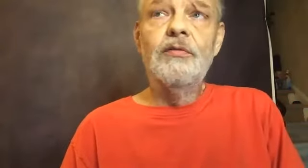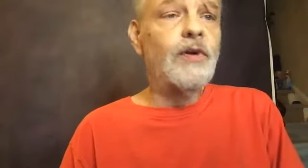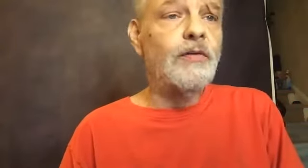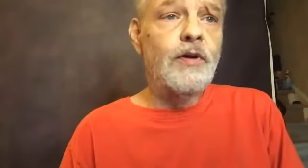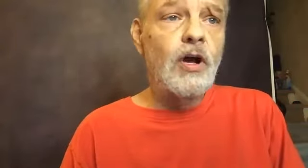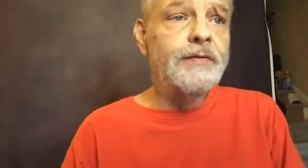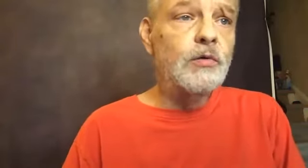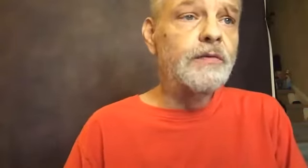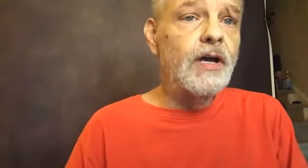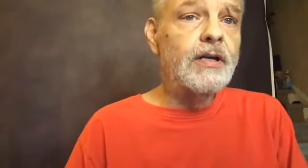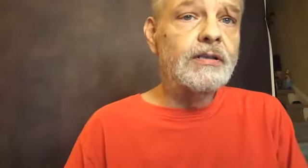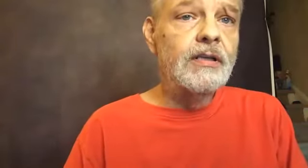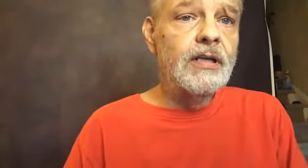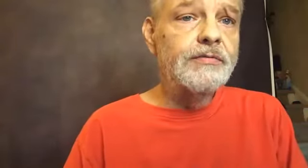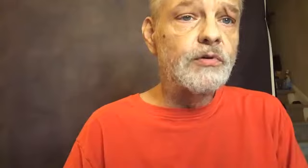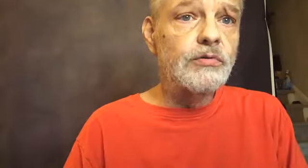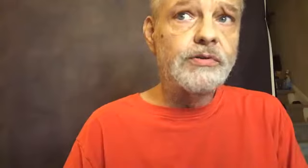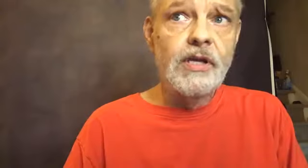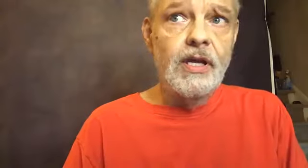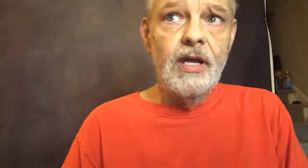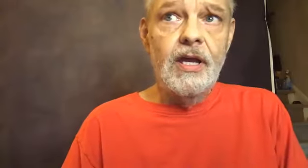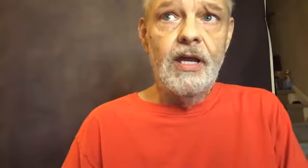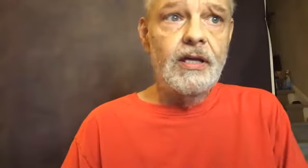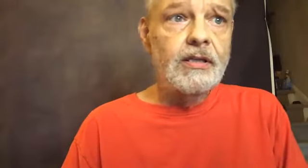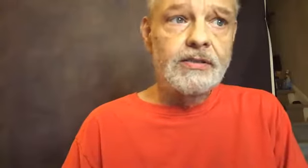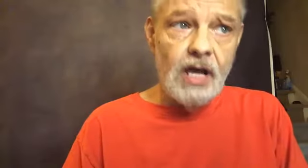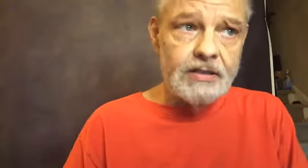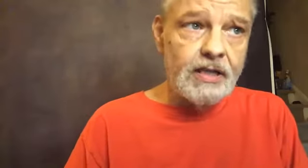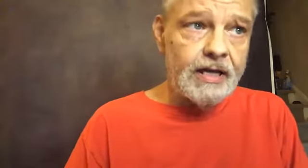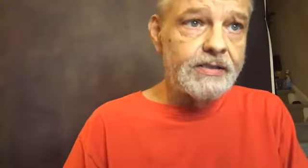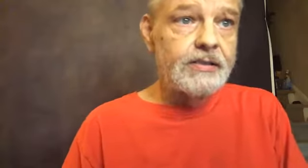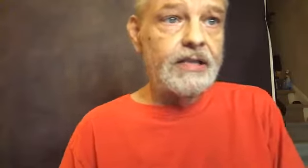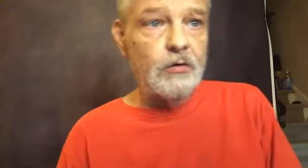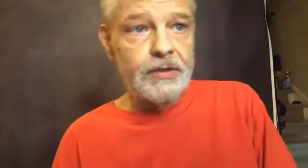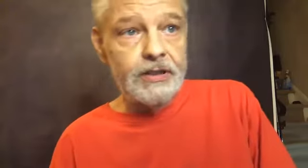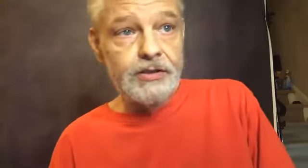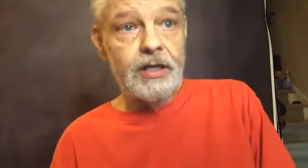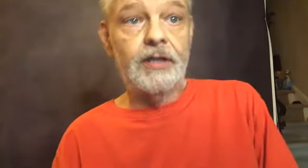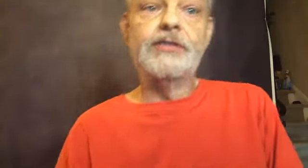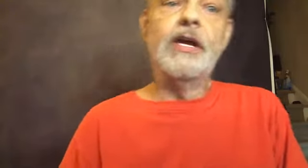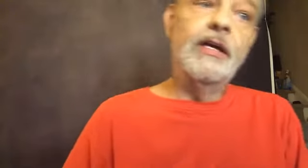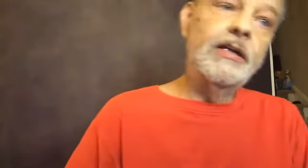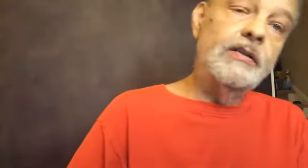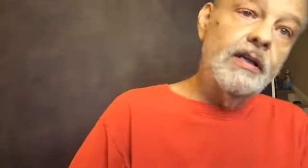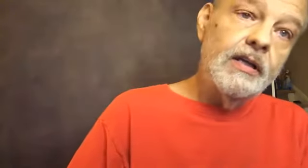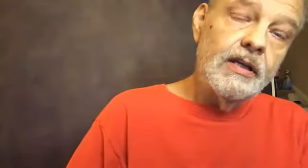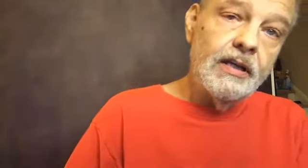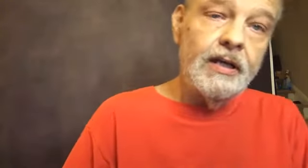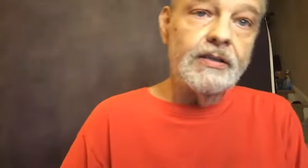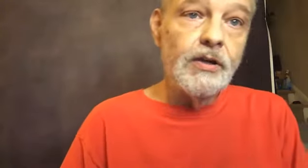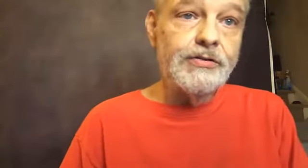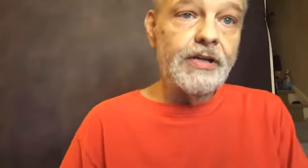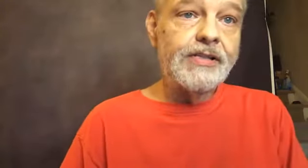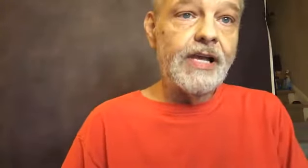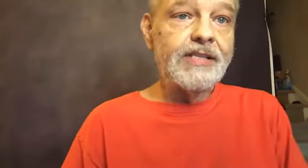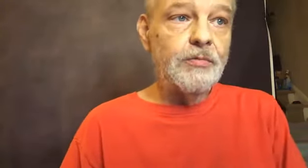very, very often you would find in deaf schools, in science class, they would be teaching English, and in social studies class, they'd be